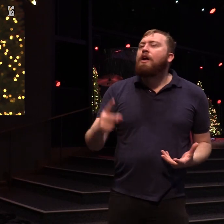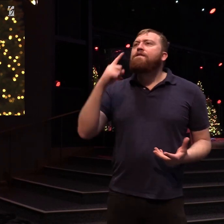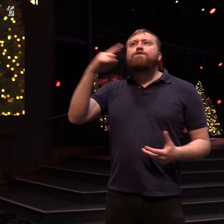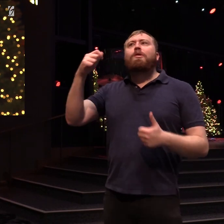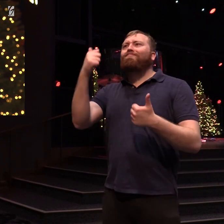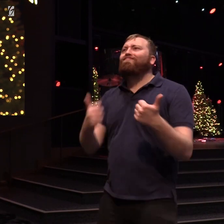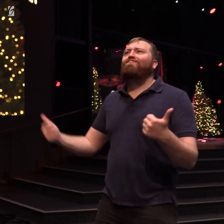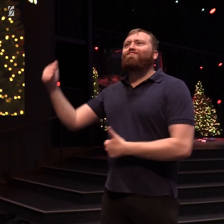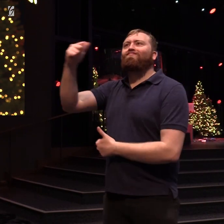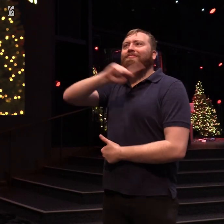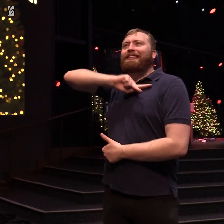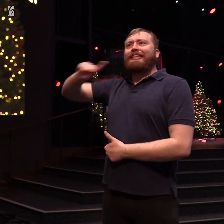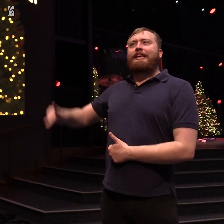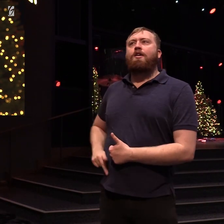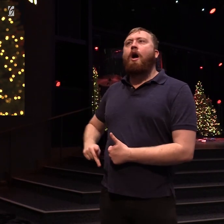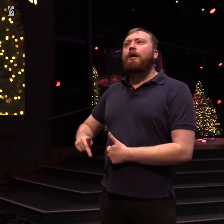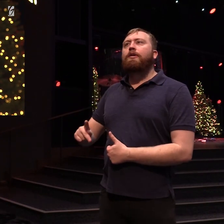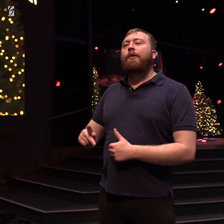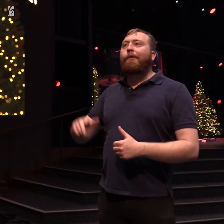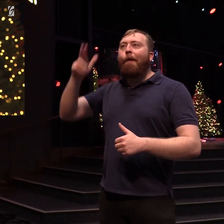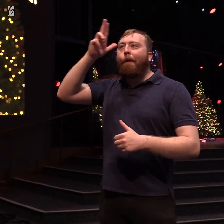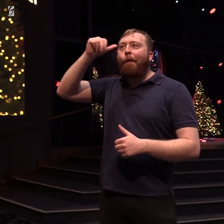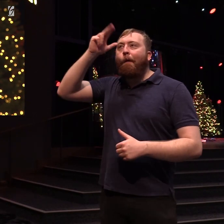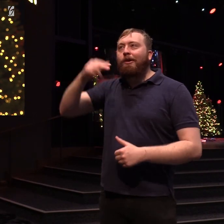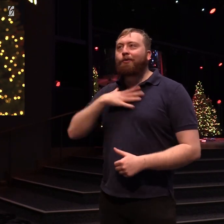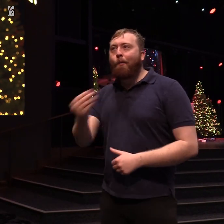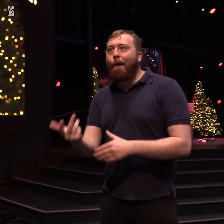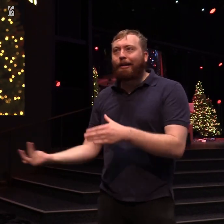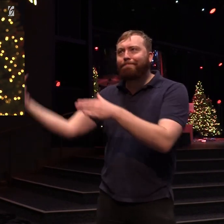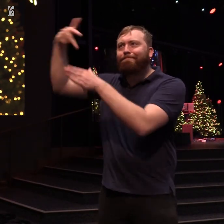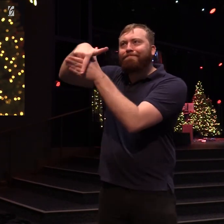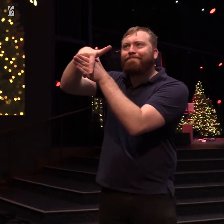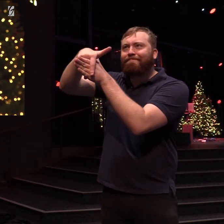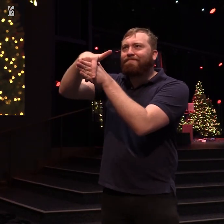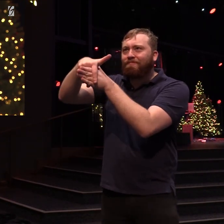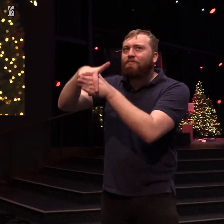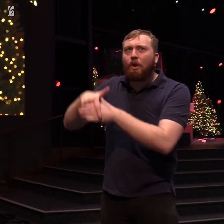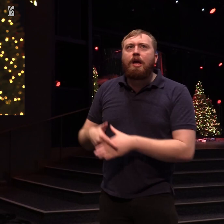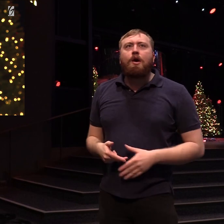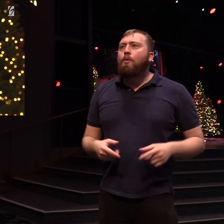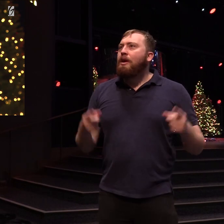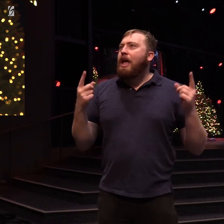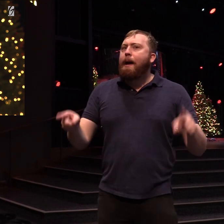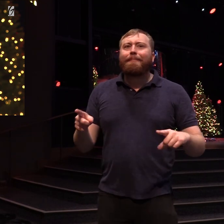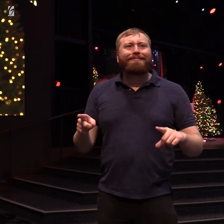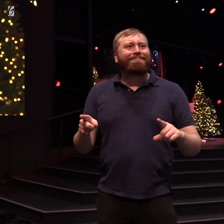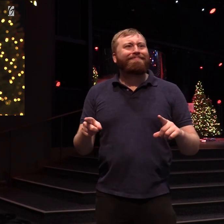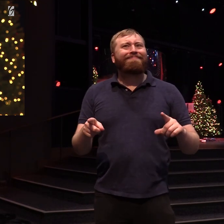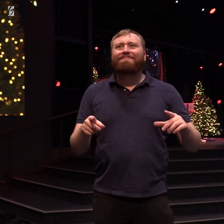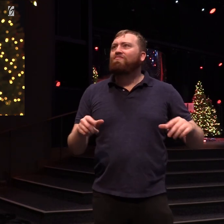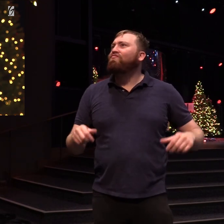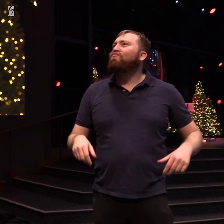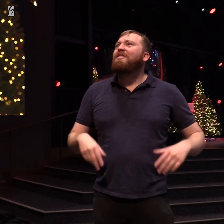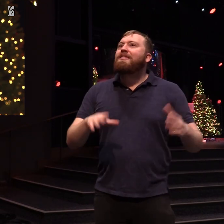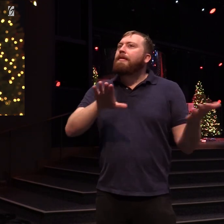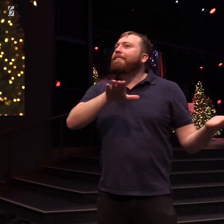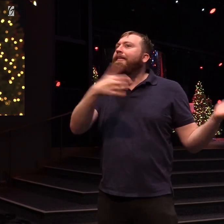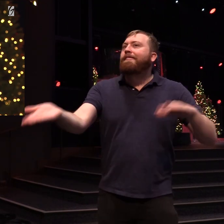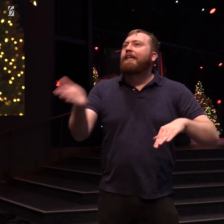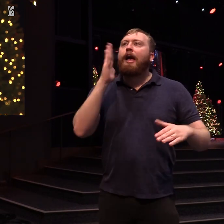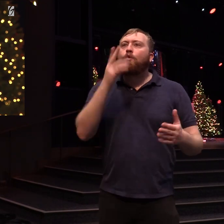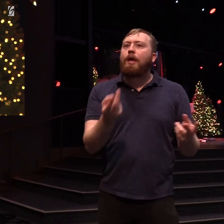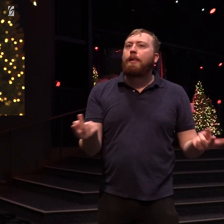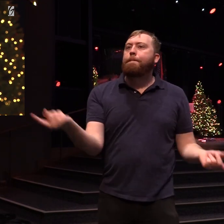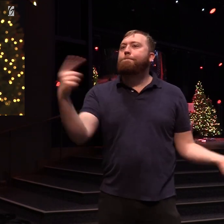white horse. And at his command, the sea will give up their dead. The devil will give up his quest. The kings and queens will give up